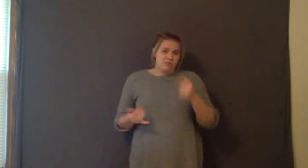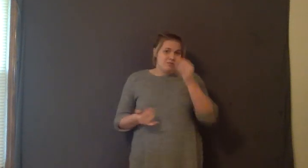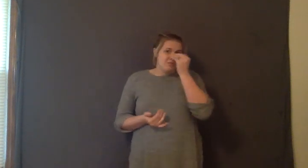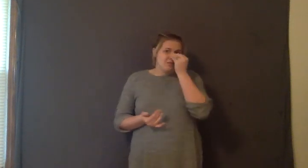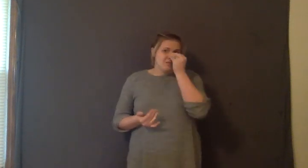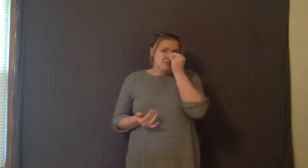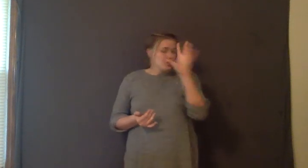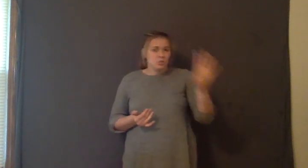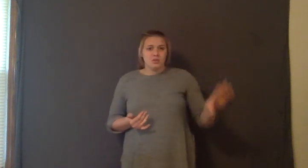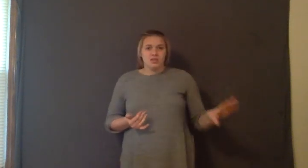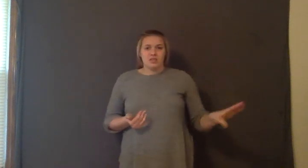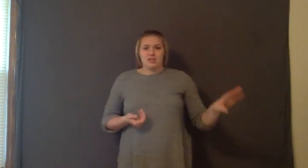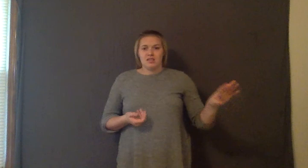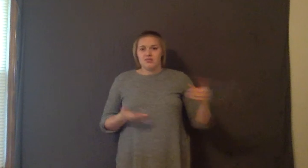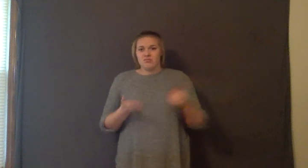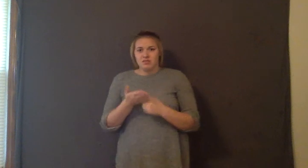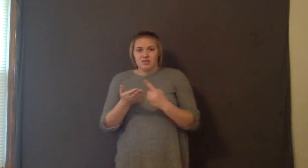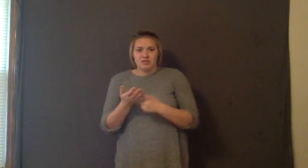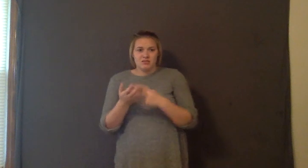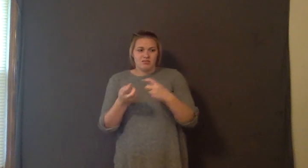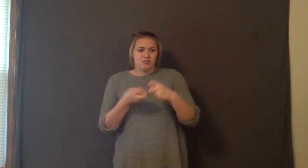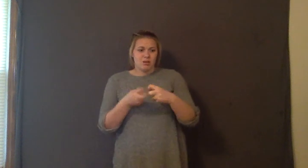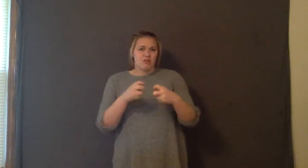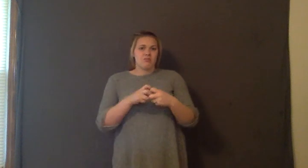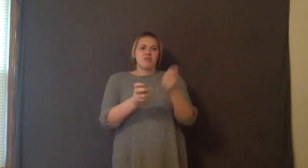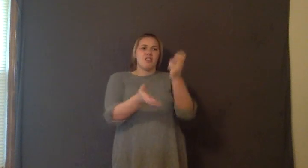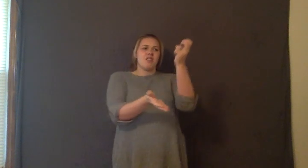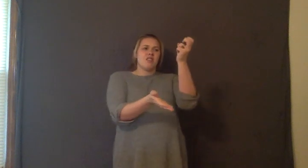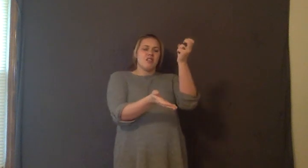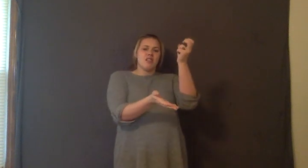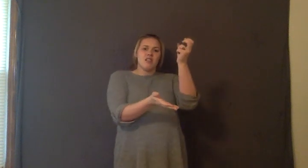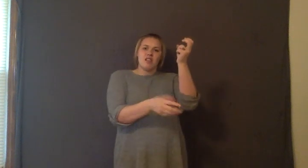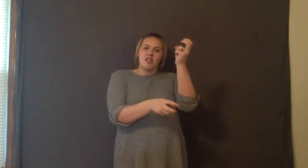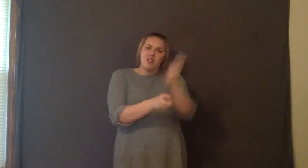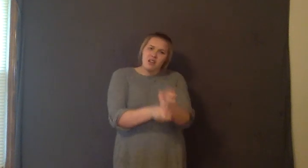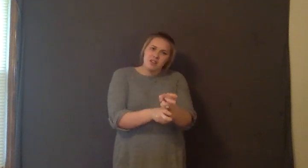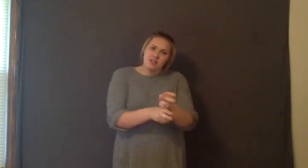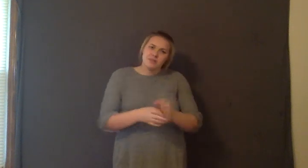difficult things, the positive and wonderful things are nonetheless implicated.